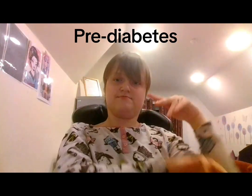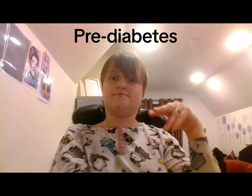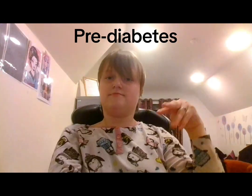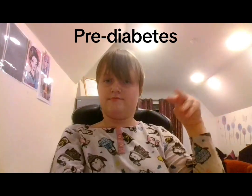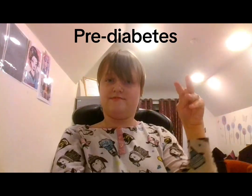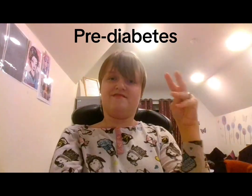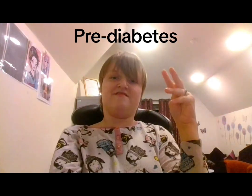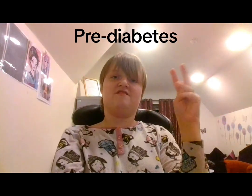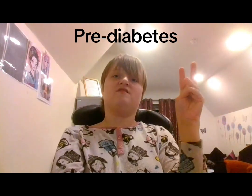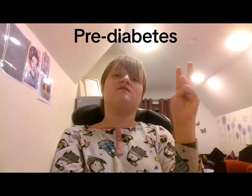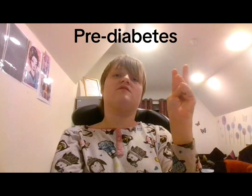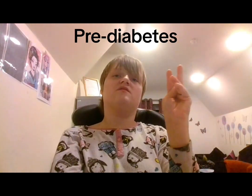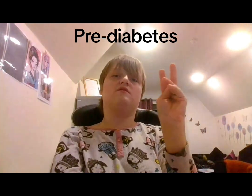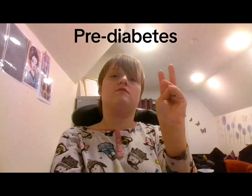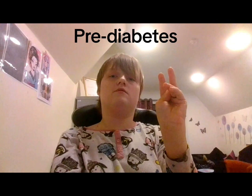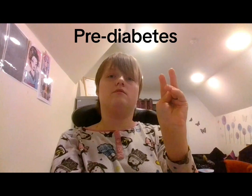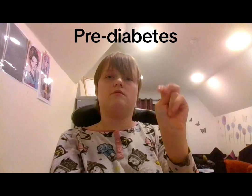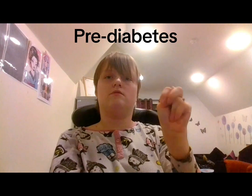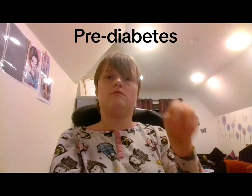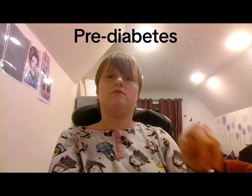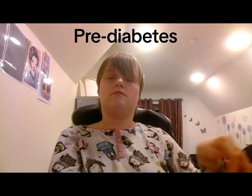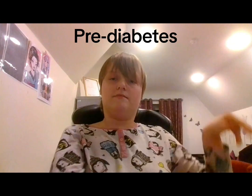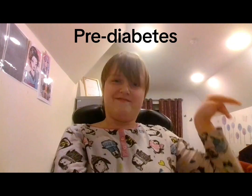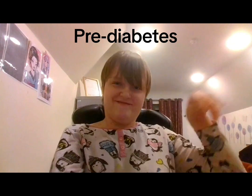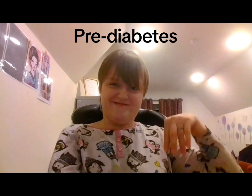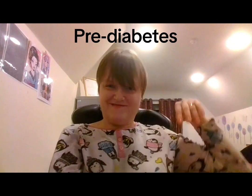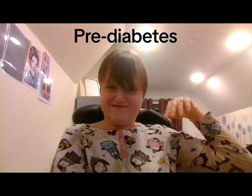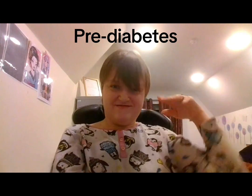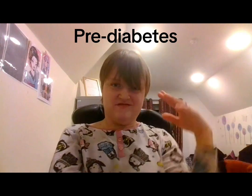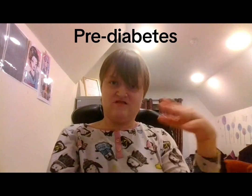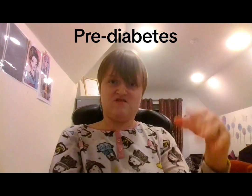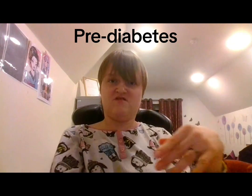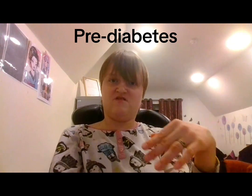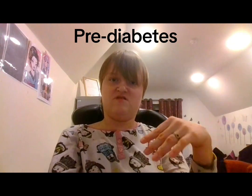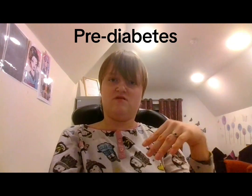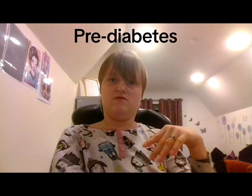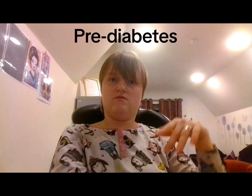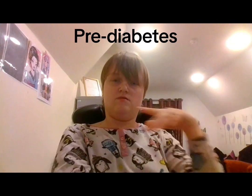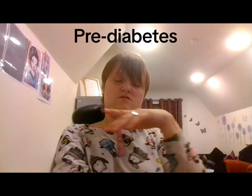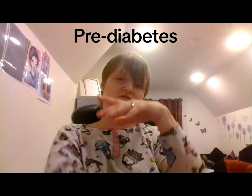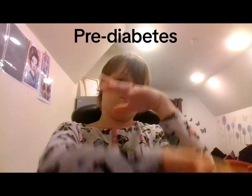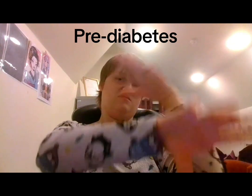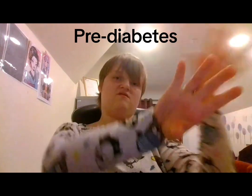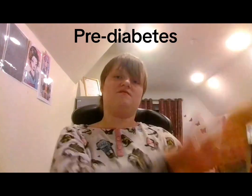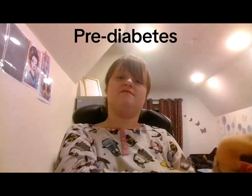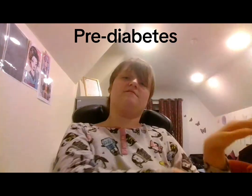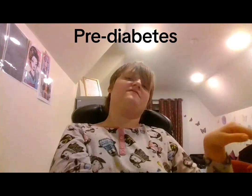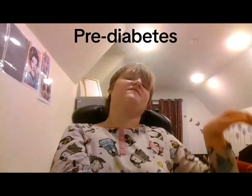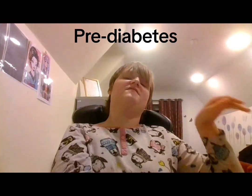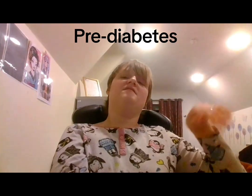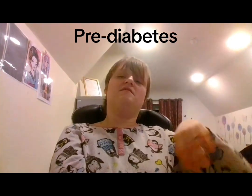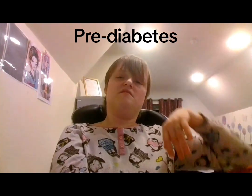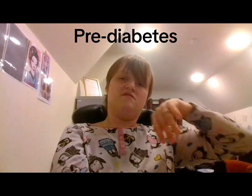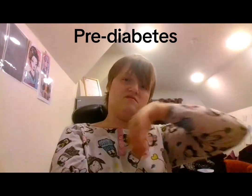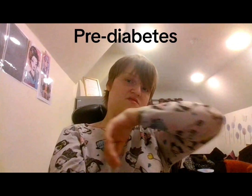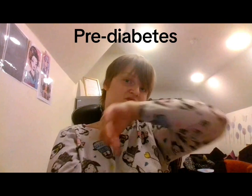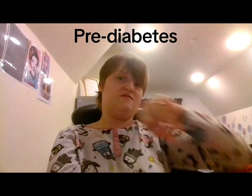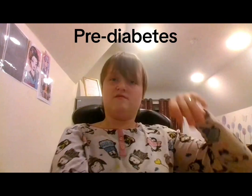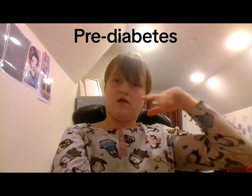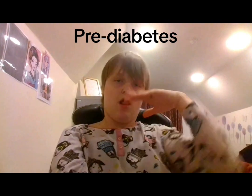diabetes. For example, if your overall diet is made up of food and drinks that are